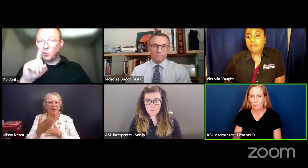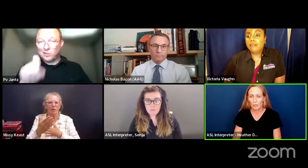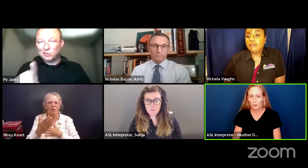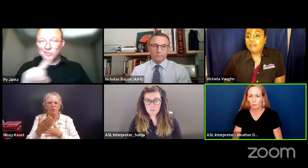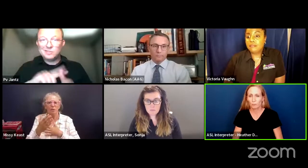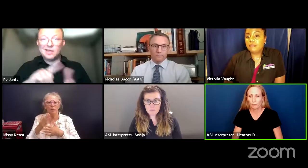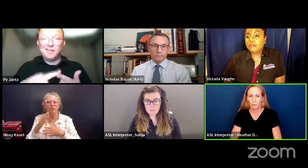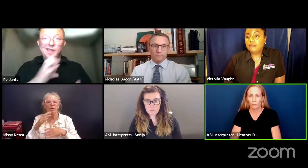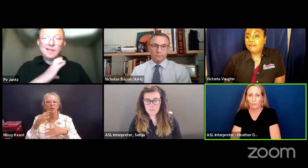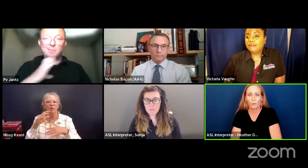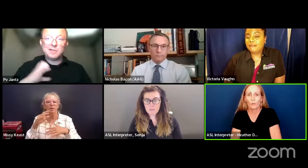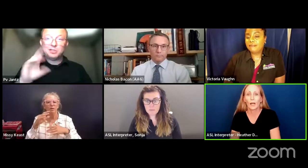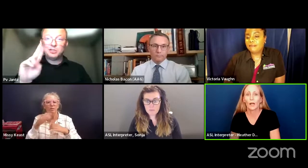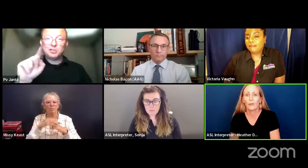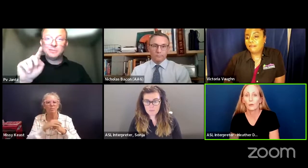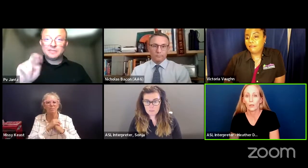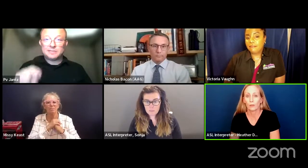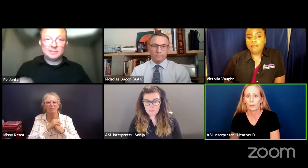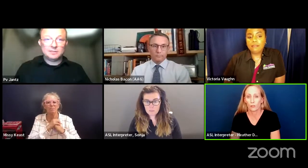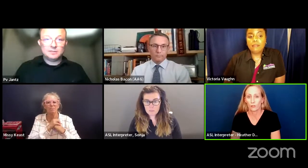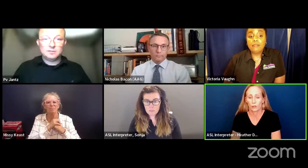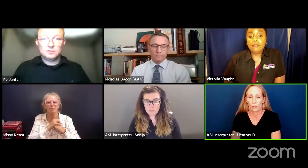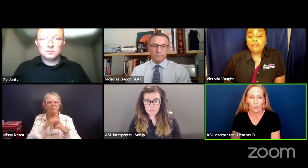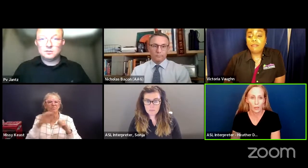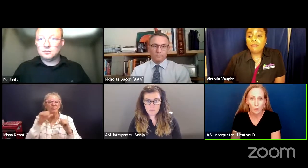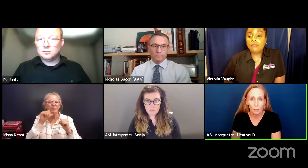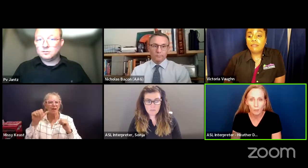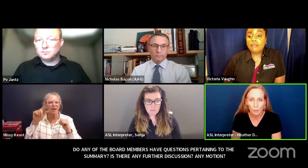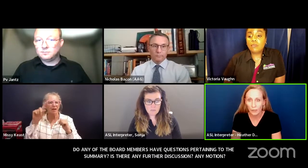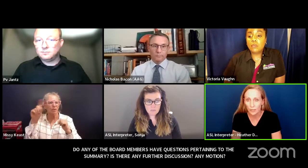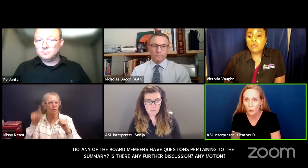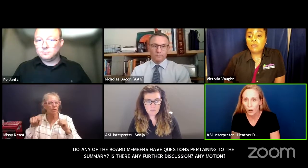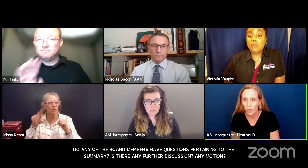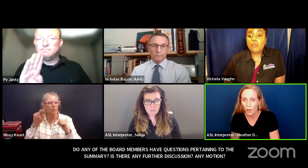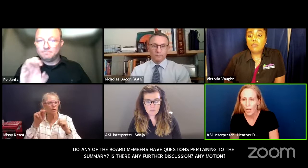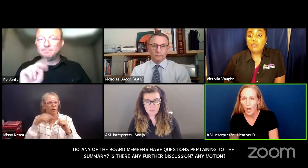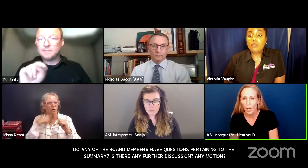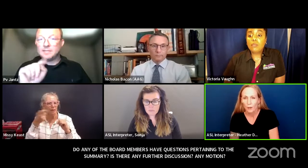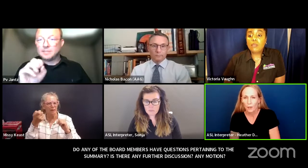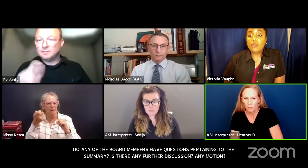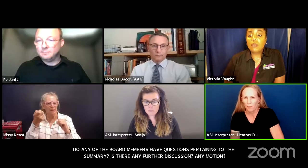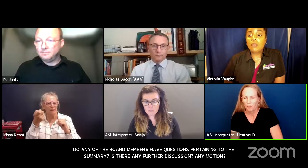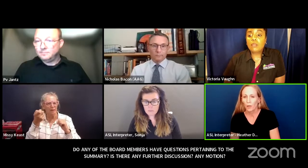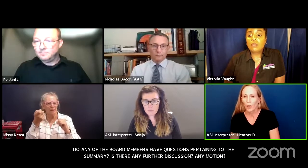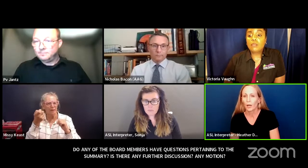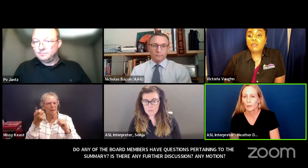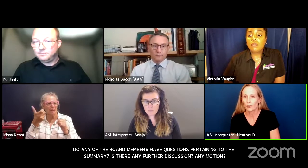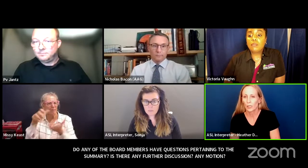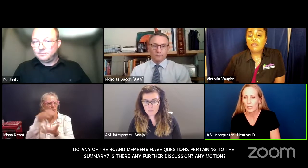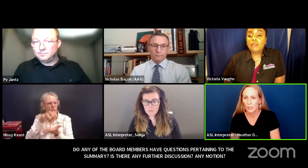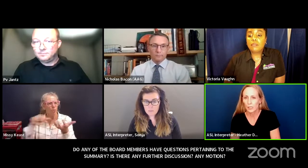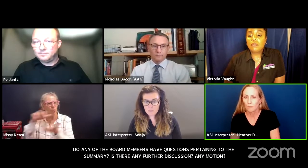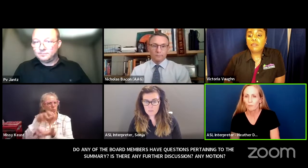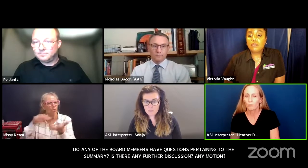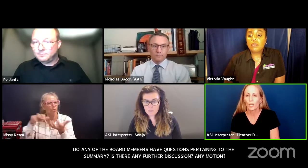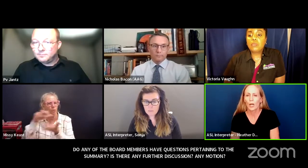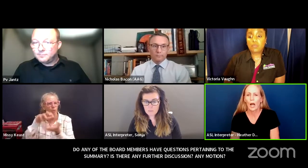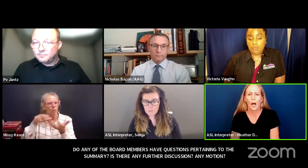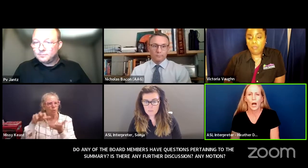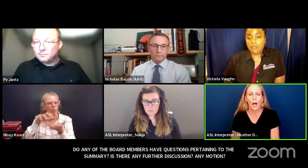Commissioner Keist. And then we have Commissioner Benton as well. Commissioner